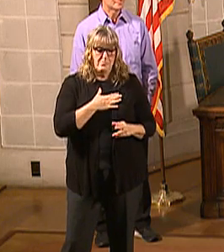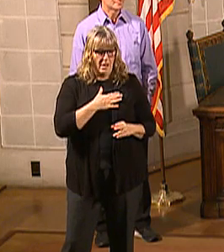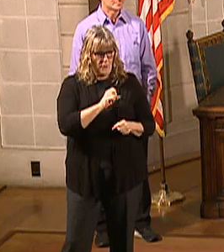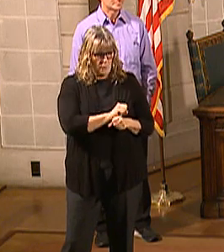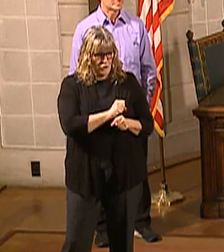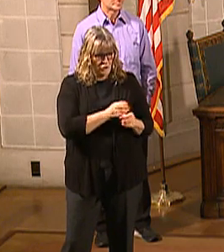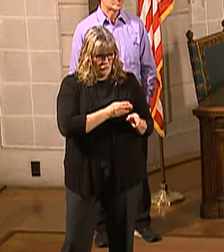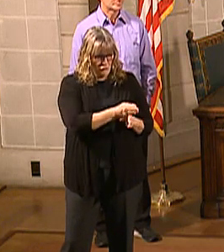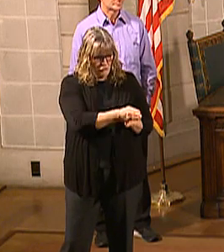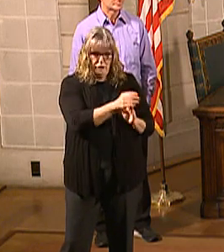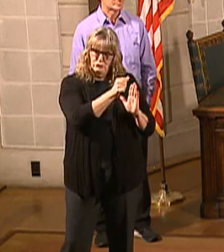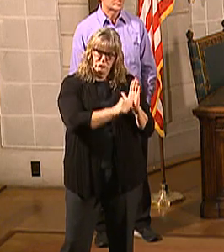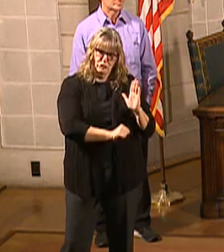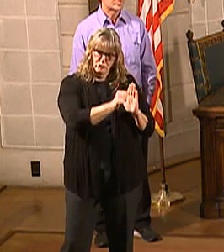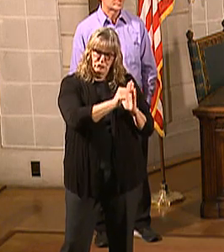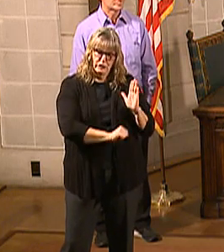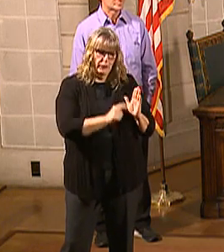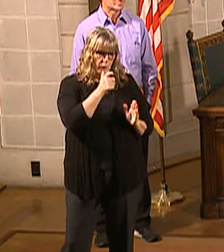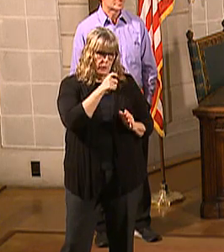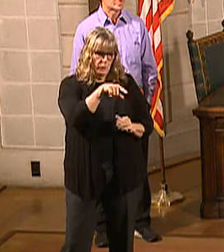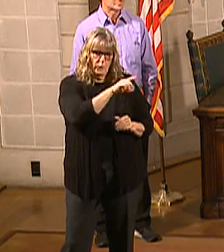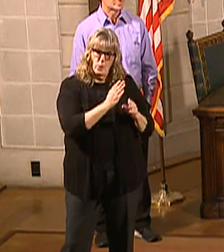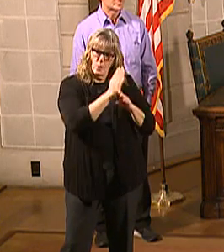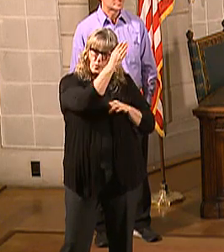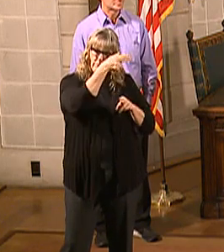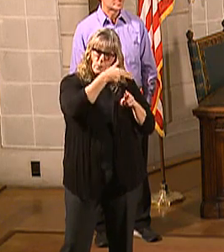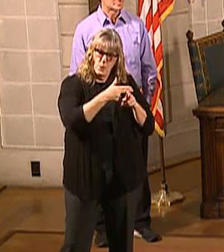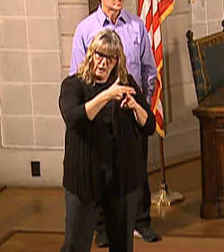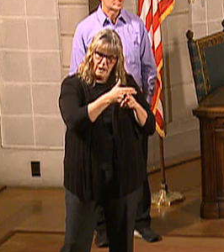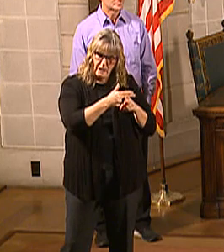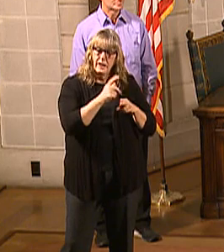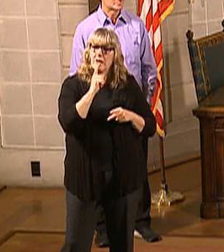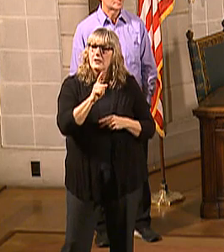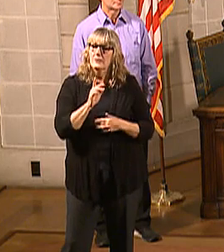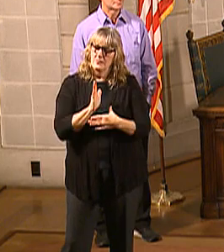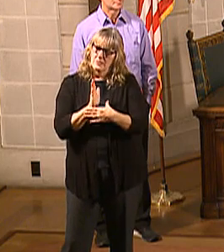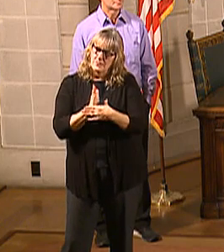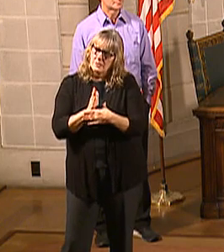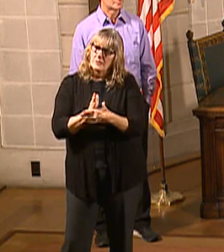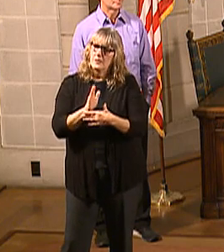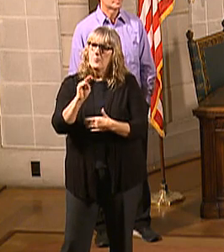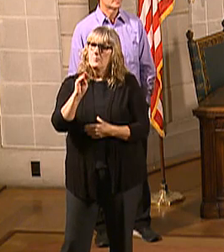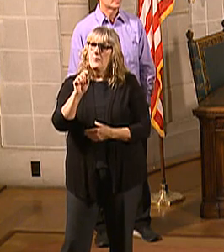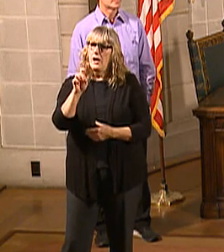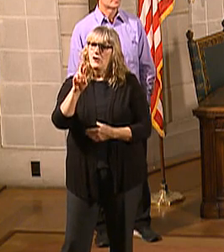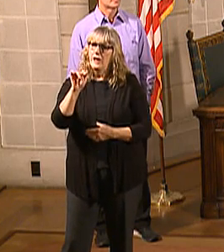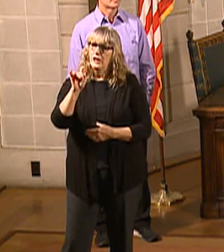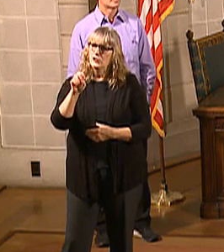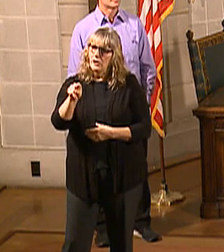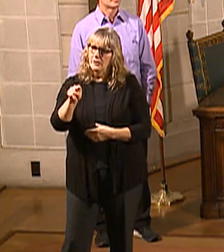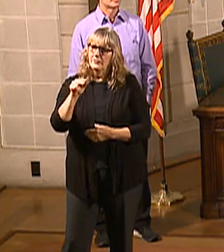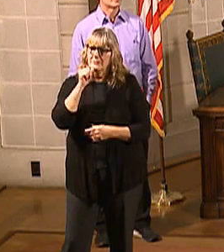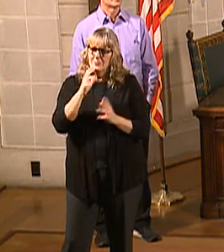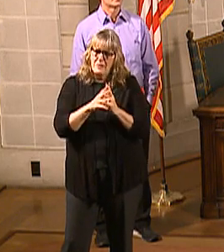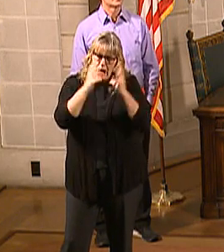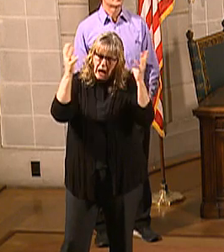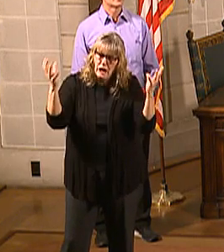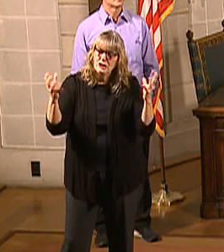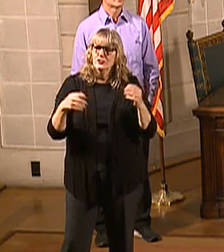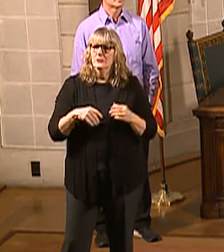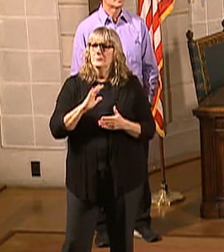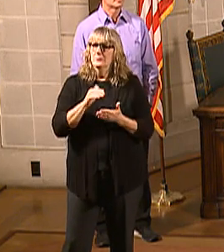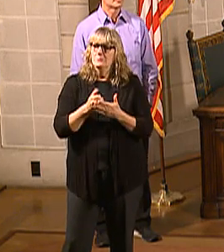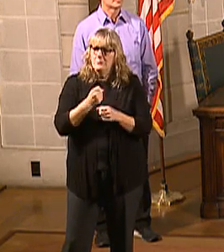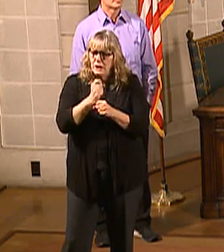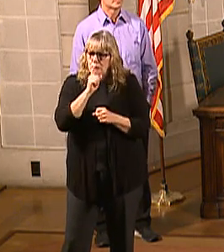doing surgery on patients that were overweight, it's all about moderation. So everything in moderation. Make sure you get all your